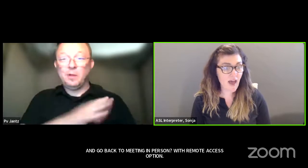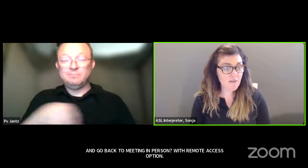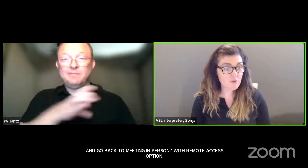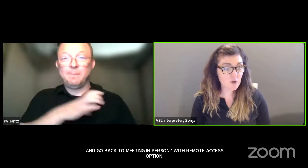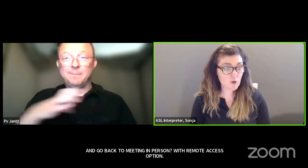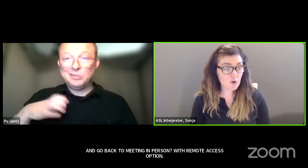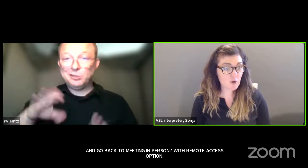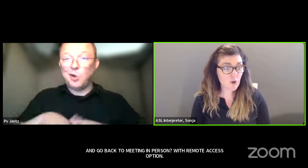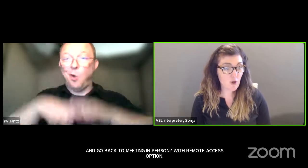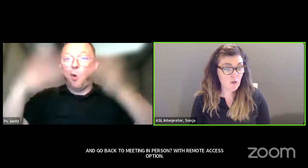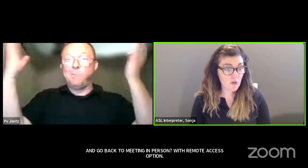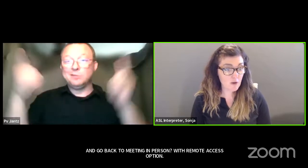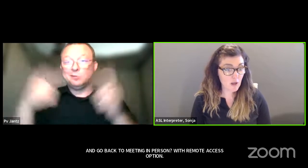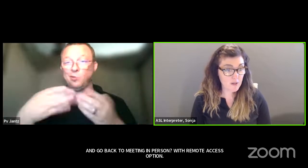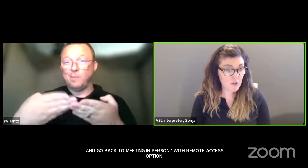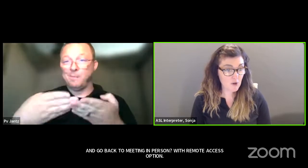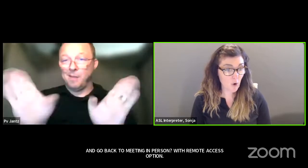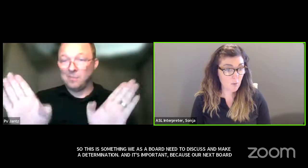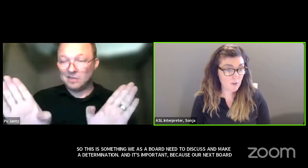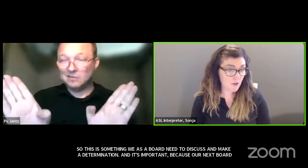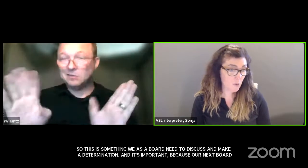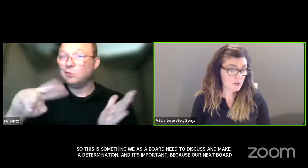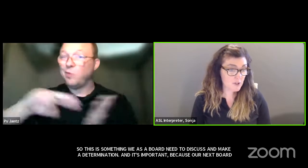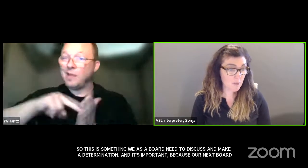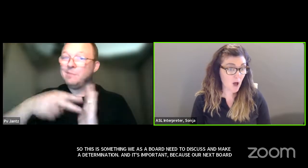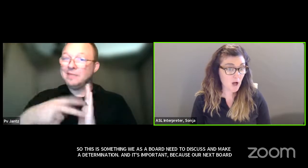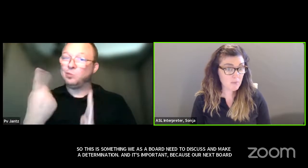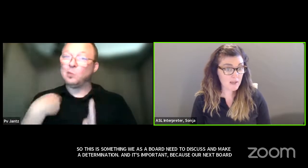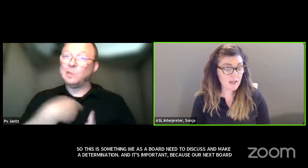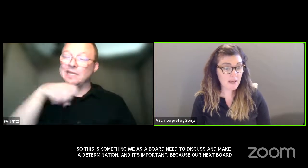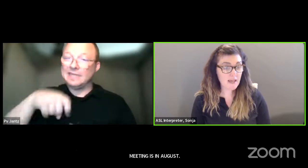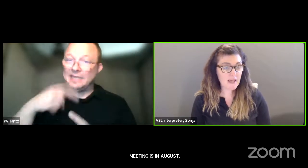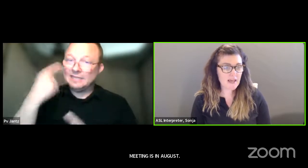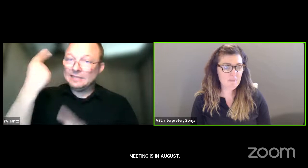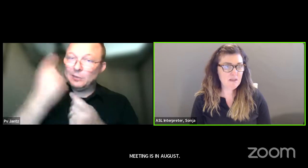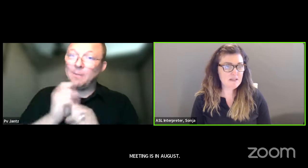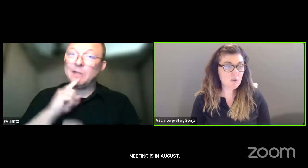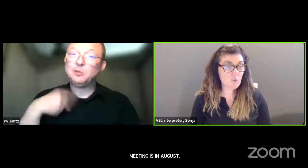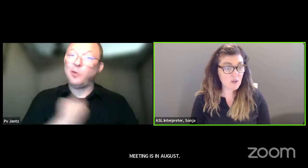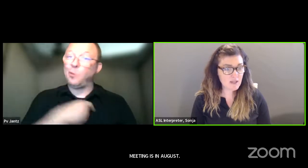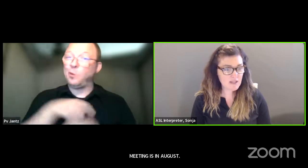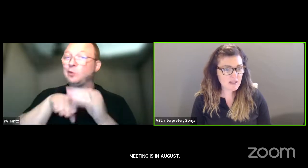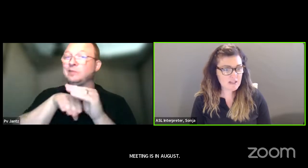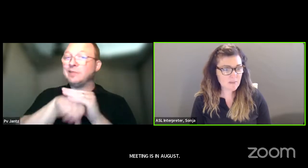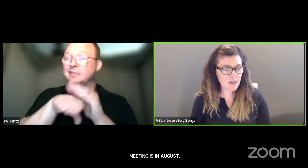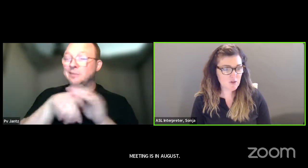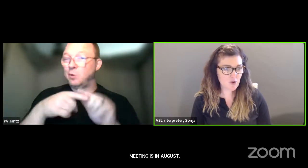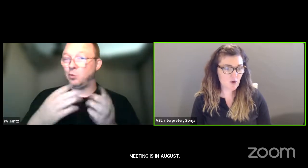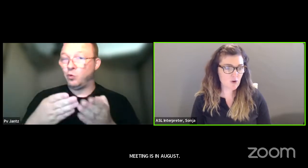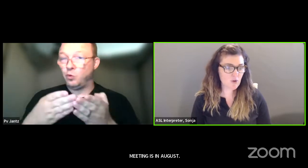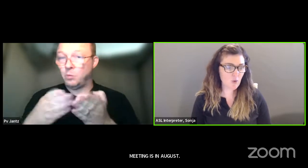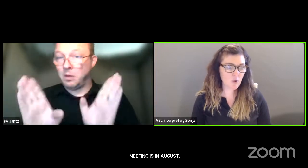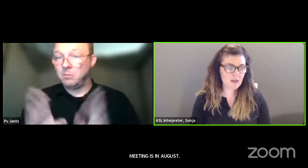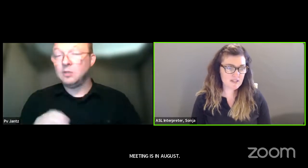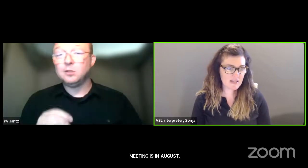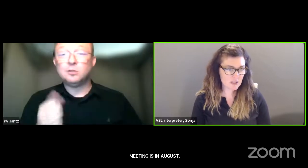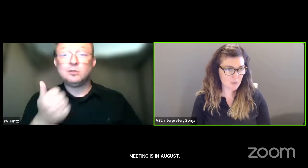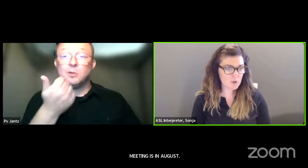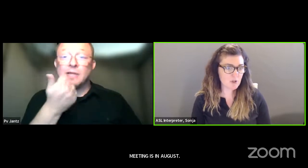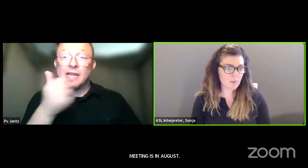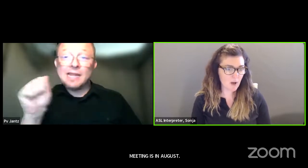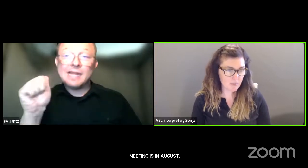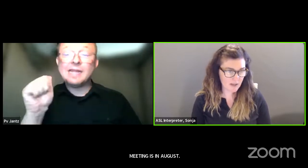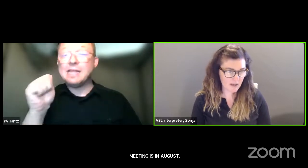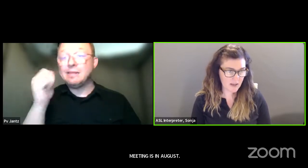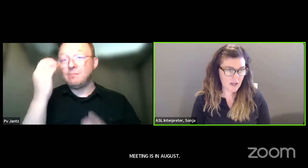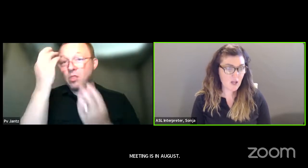that after the commission is open to the public, it means that we need to make sure that we're accessible